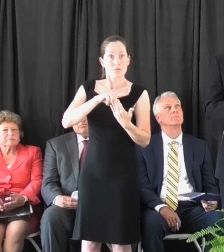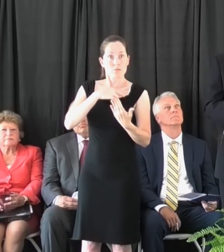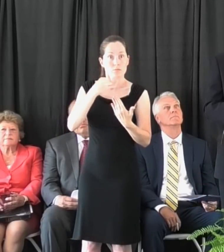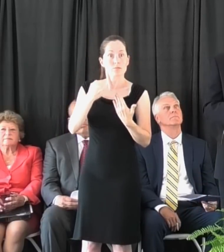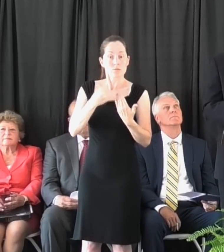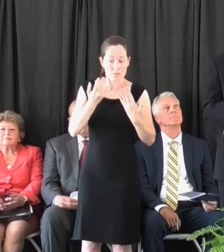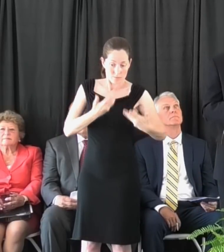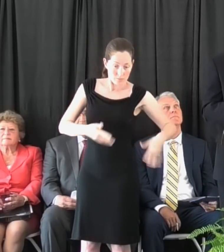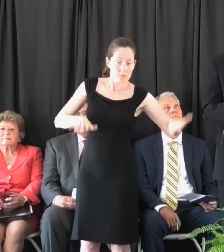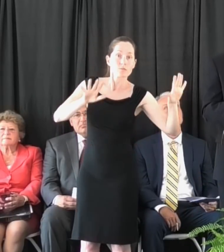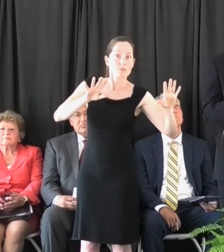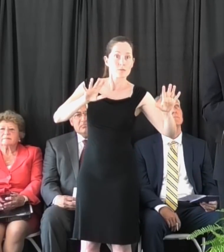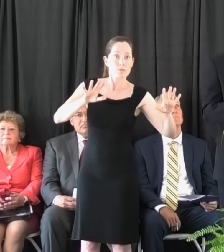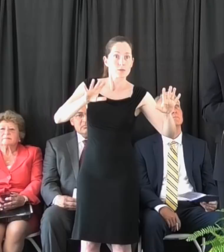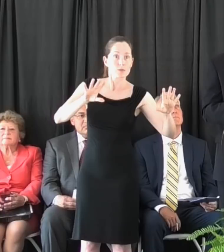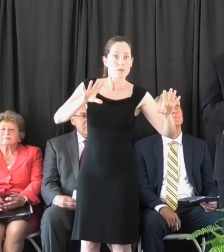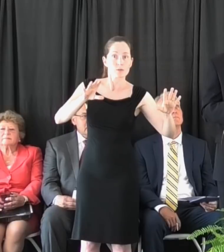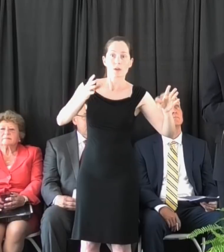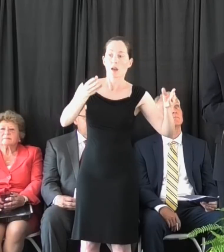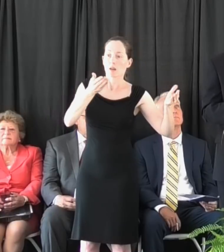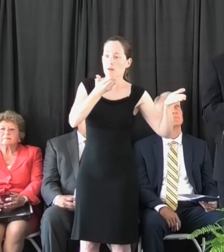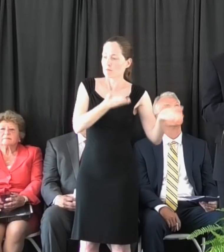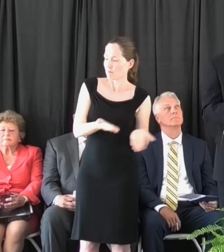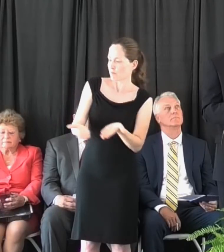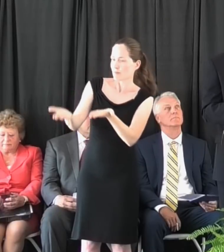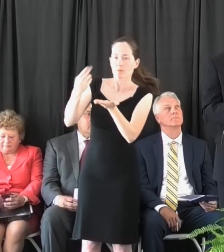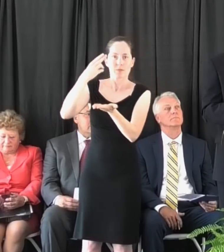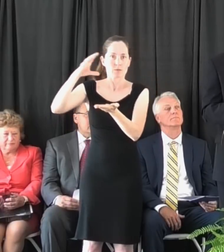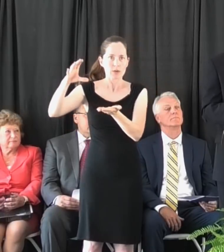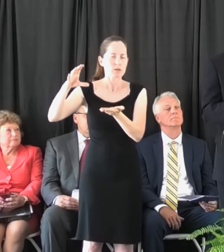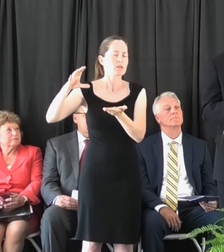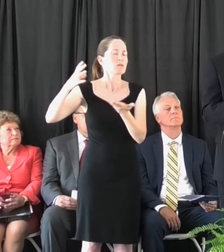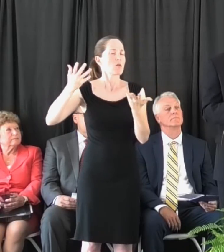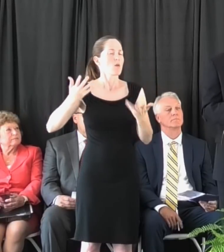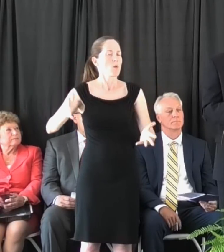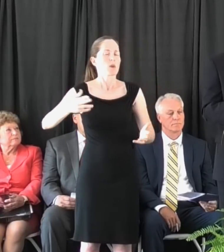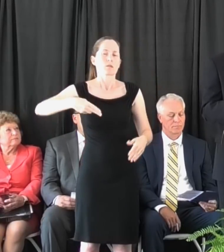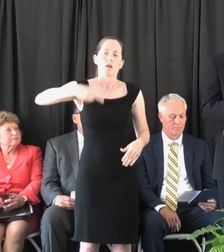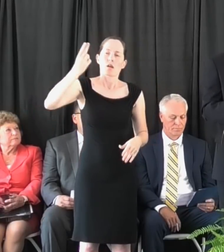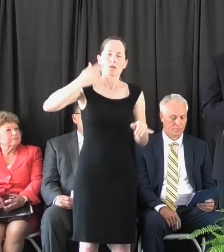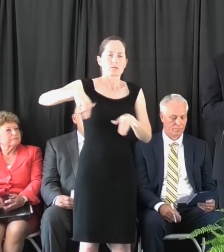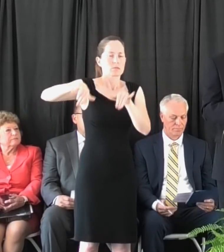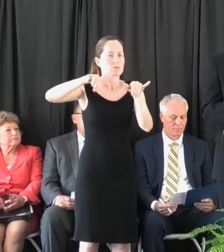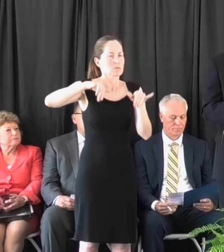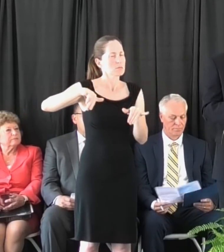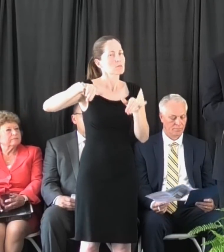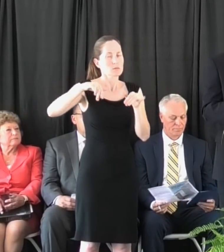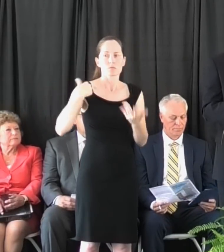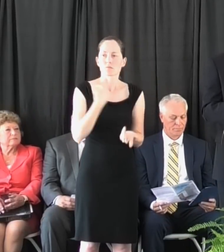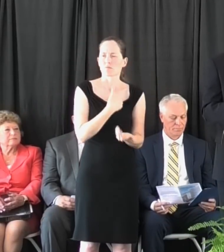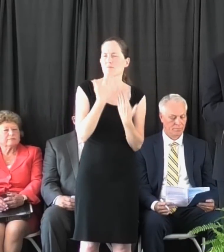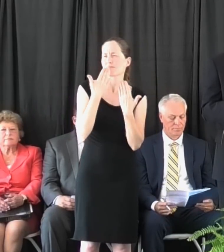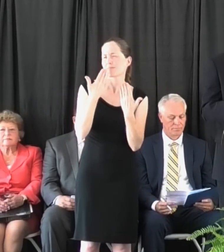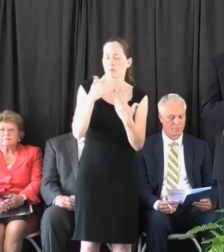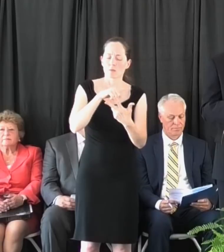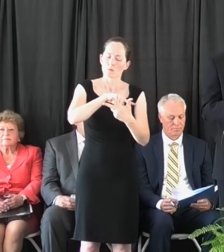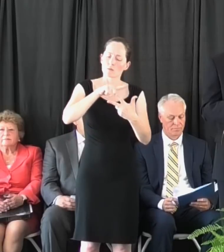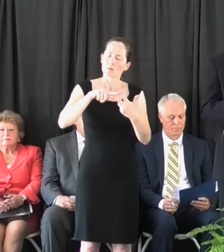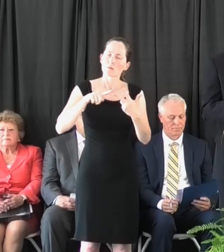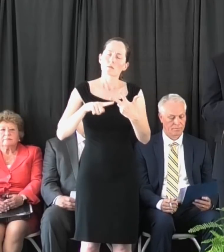to the county, will be of its highest quality and highest standards. So we're very thankful for the world-class team that we've put